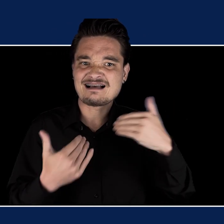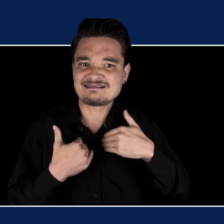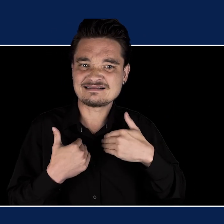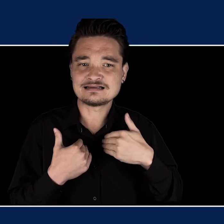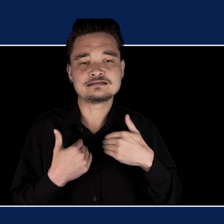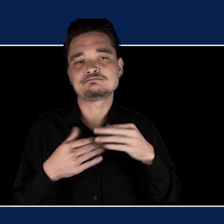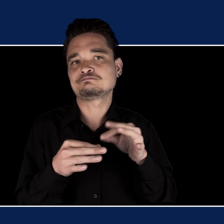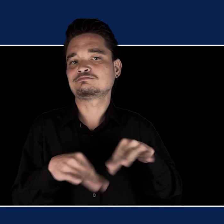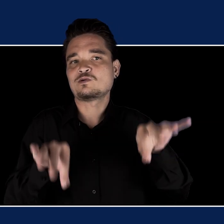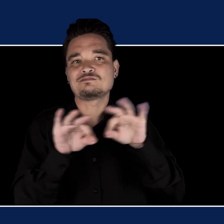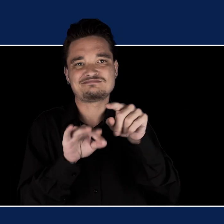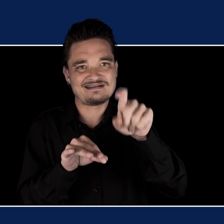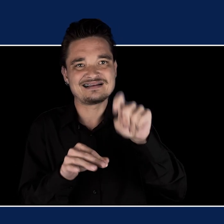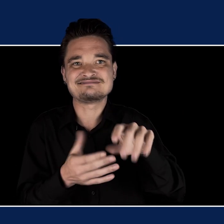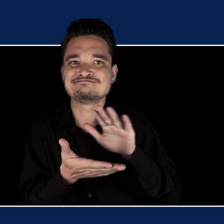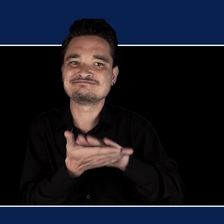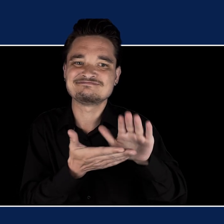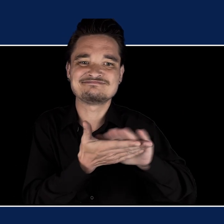test again.